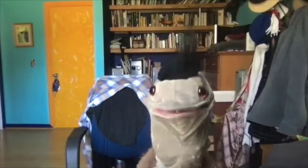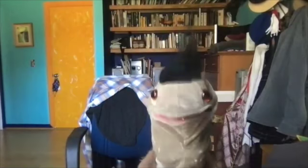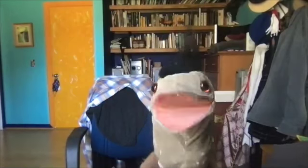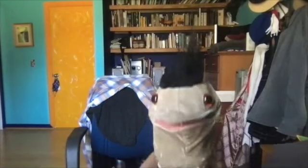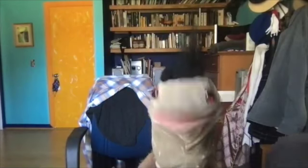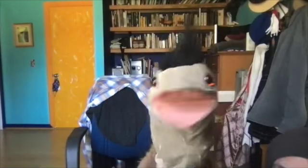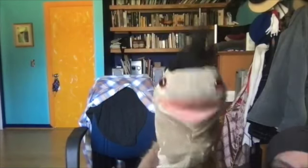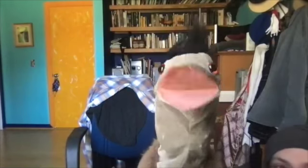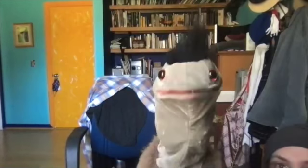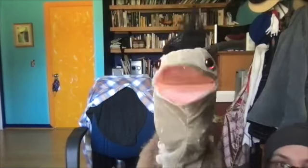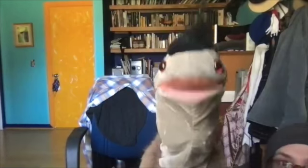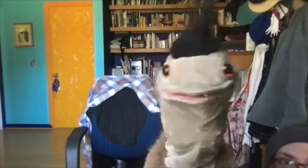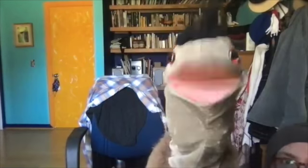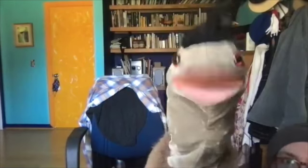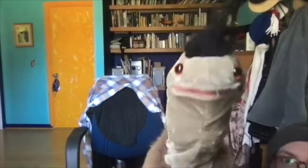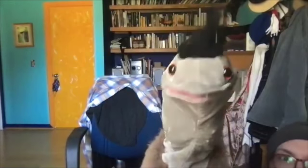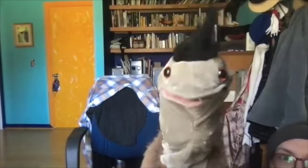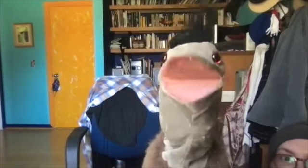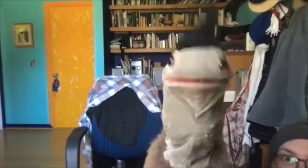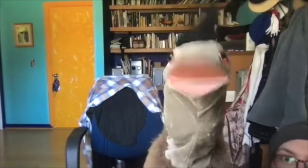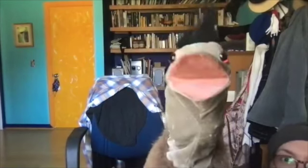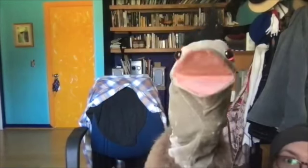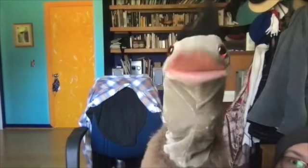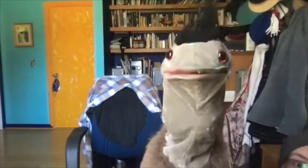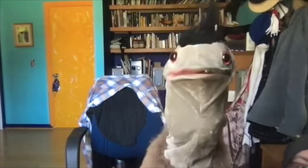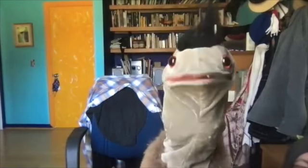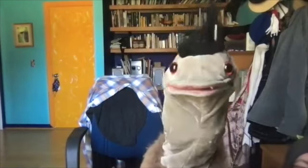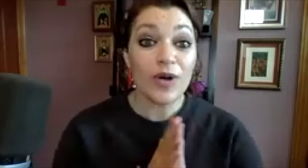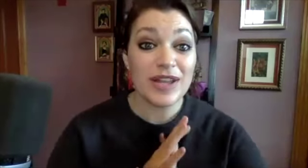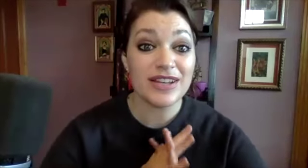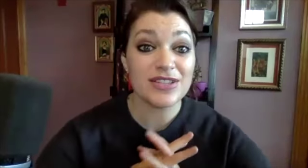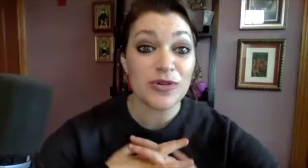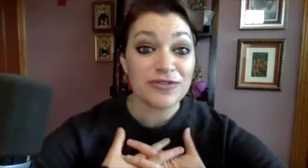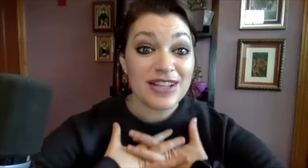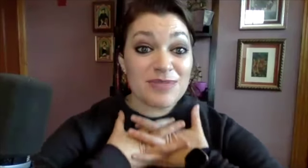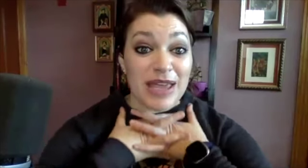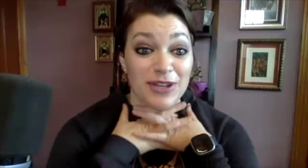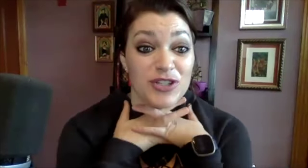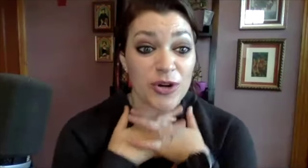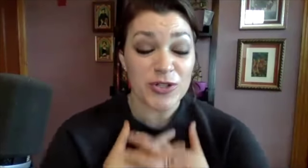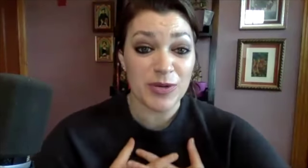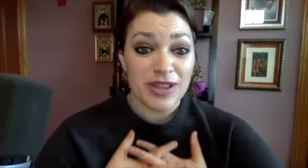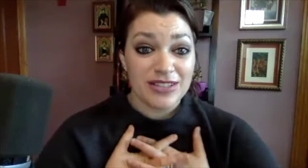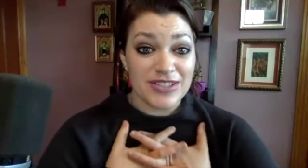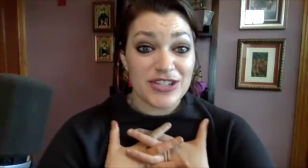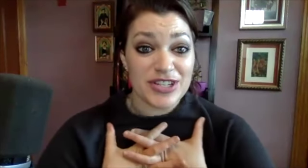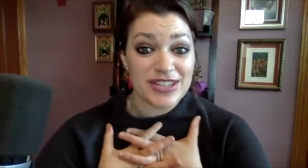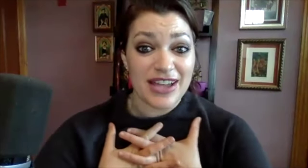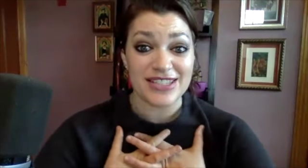things in ASL, and Emma, it's so cool. Oh, I bet it is. Oh, friends, maybe George would be willing to teach us how to say a